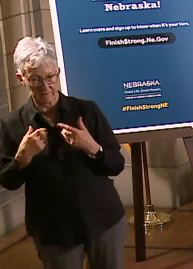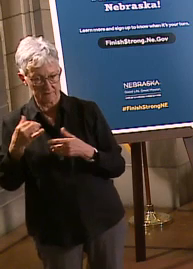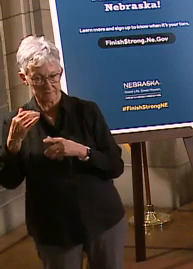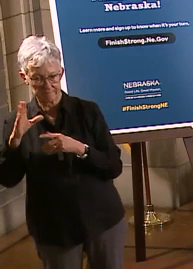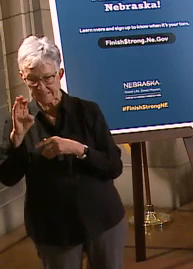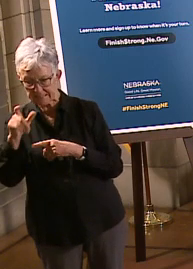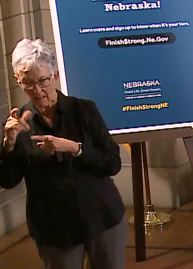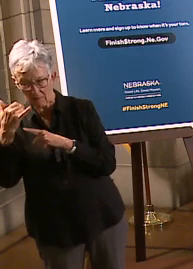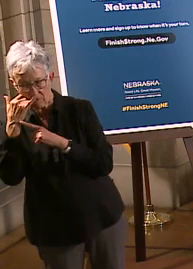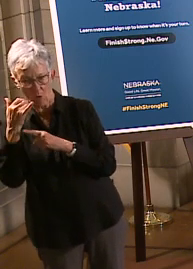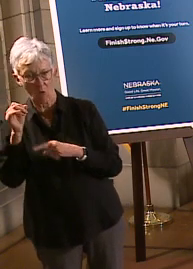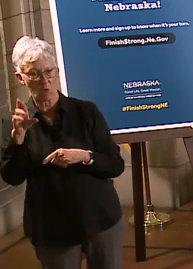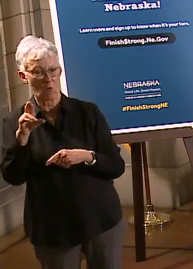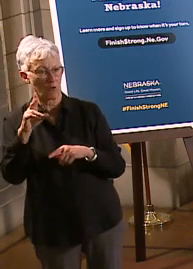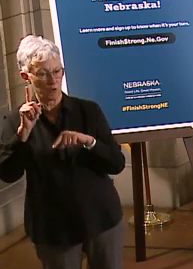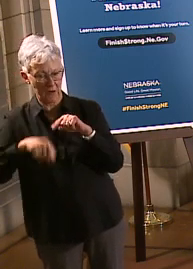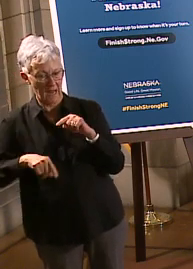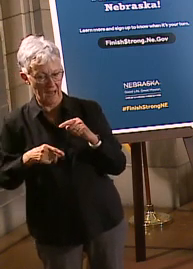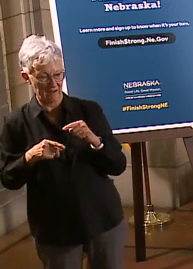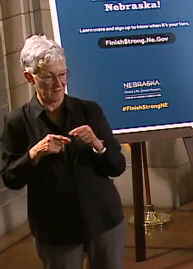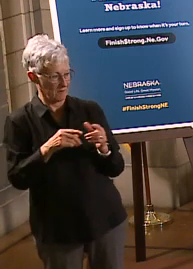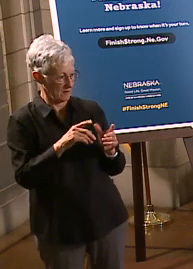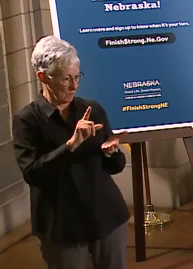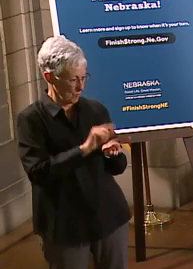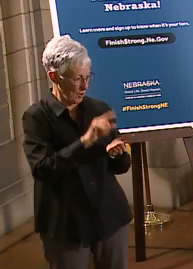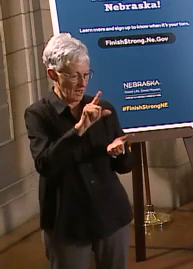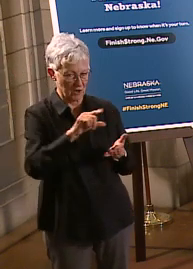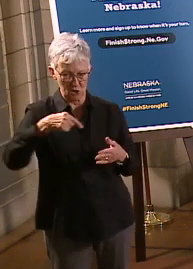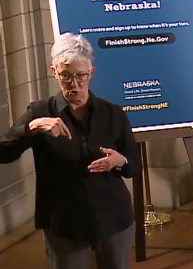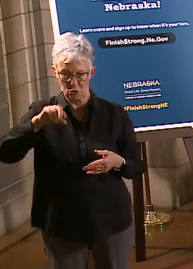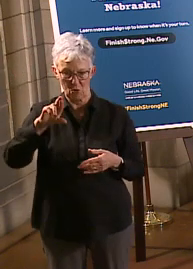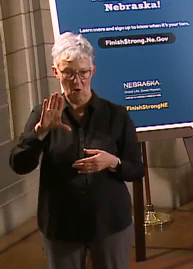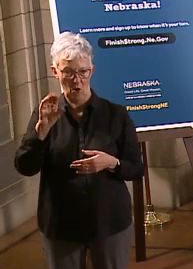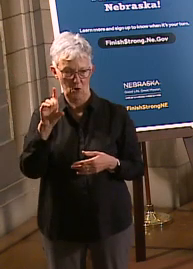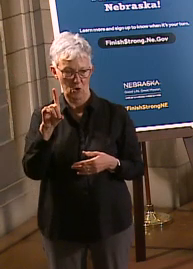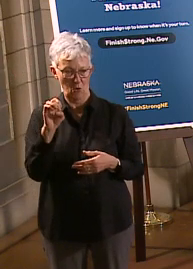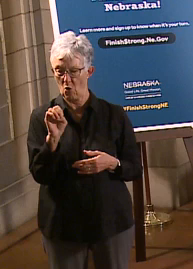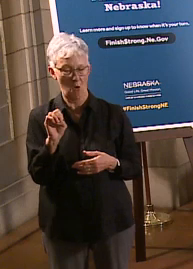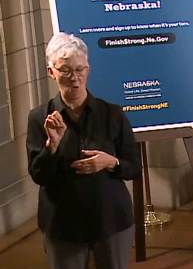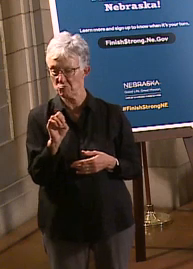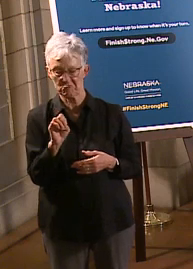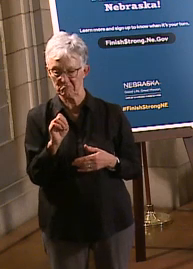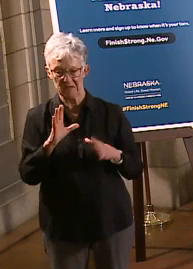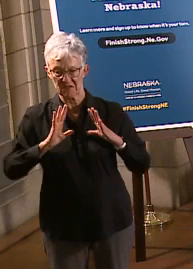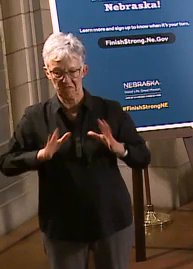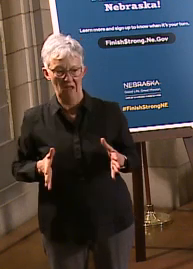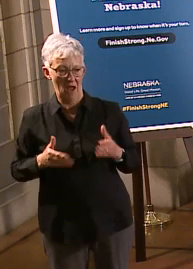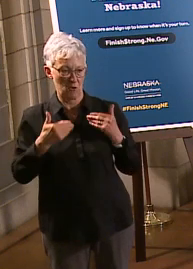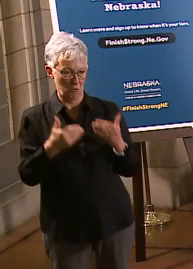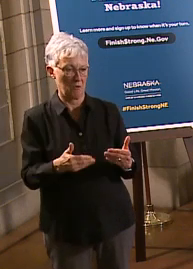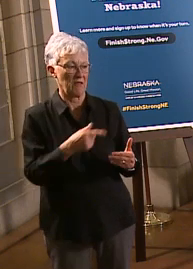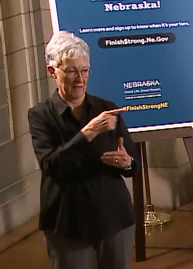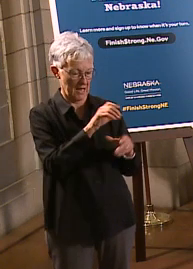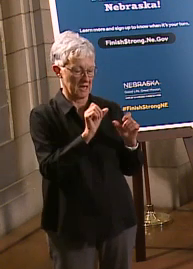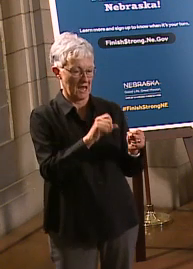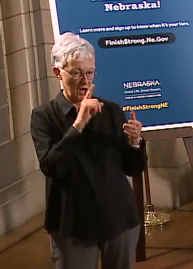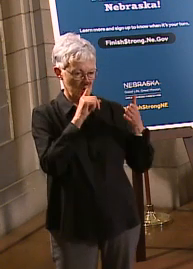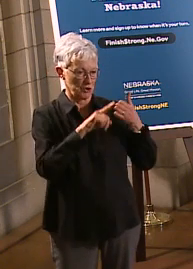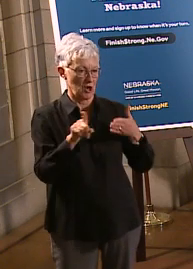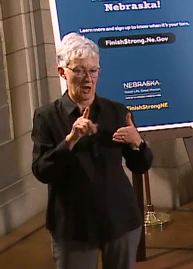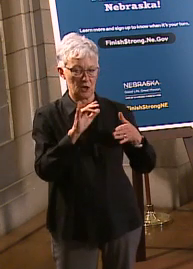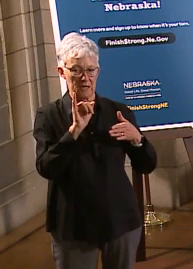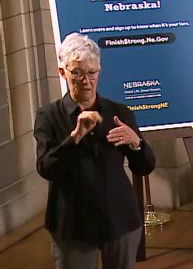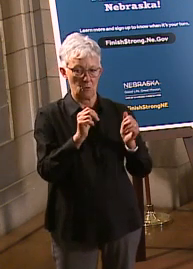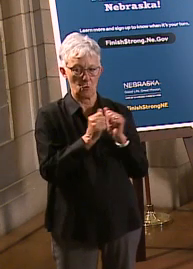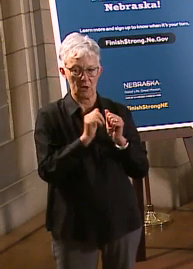system and there's no issues. They'll just ask you for your name and your date of birth, and they'll be able to find you and check you in with that. So don't panic.